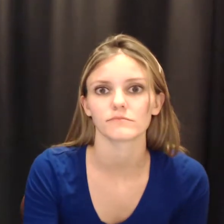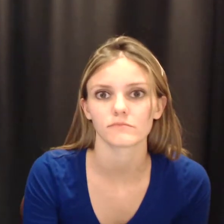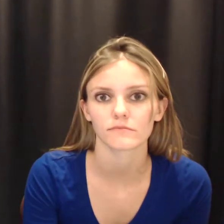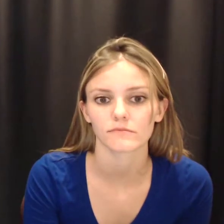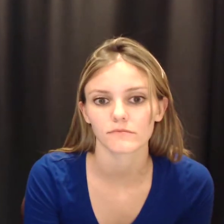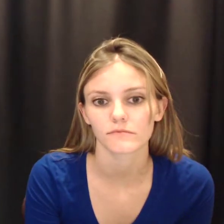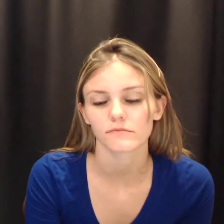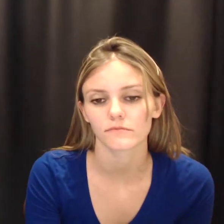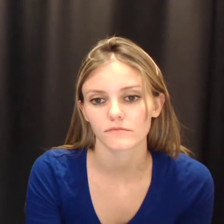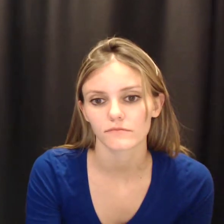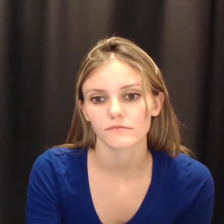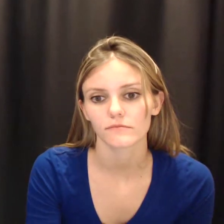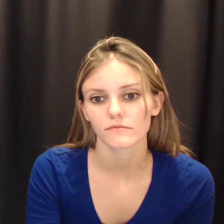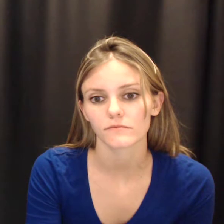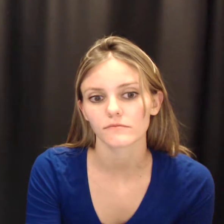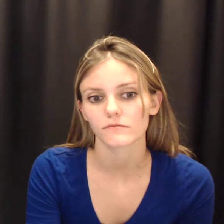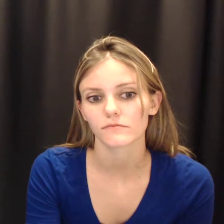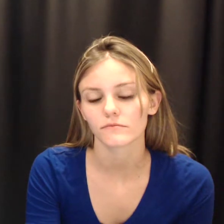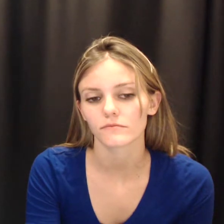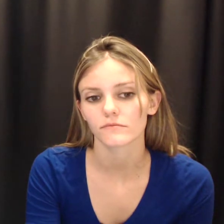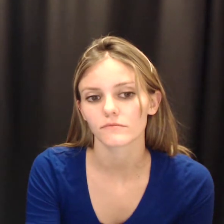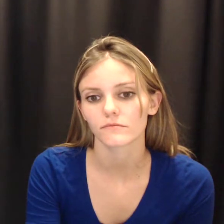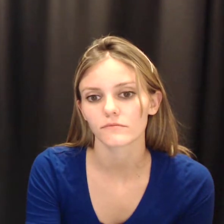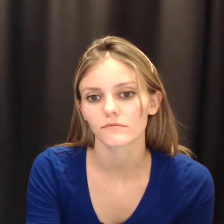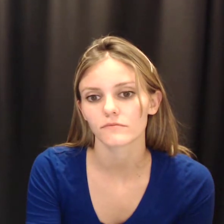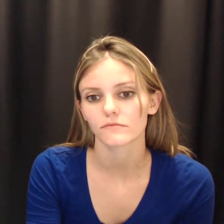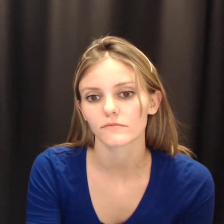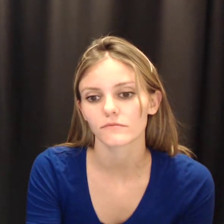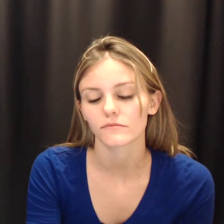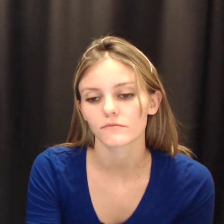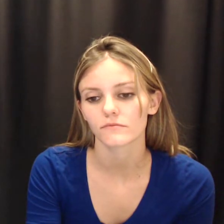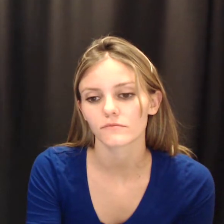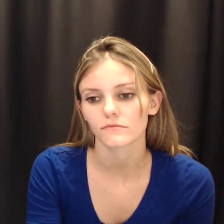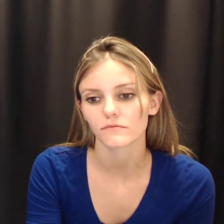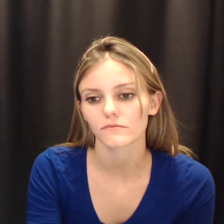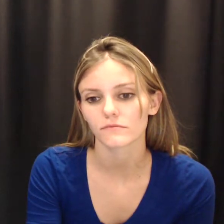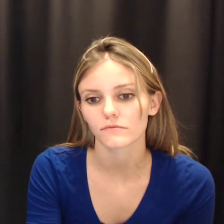A lot of our deaf clients encounter. So hopefully we can get you past that.